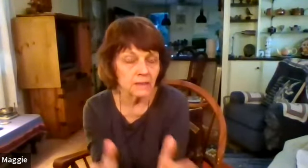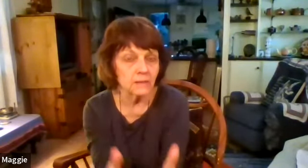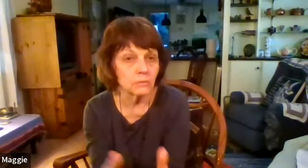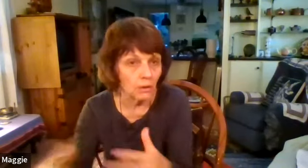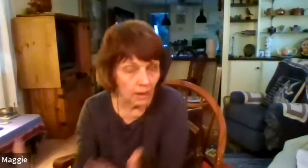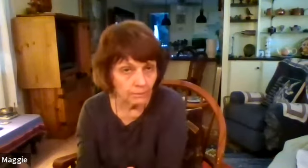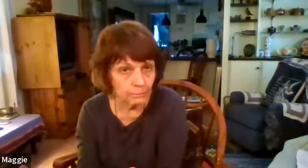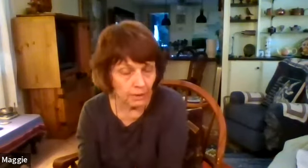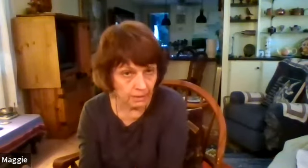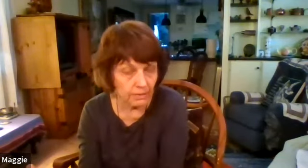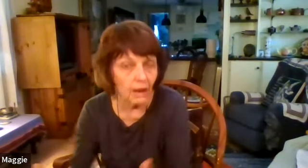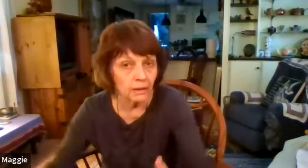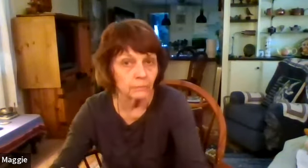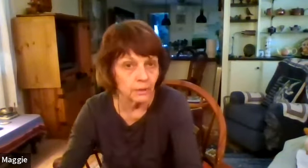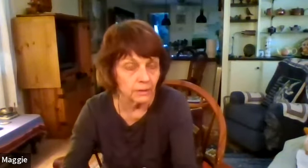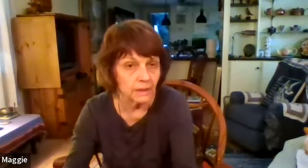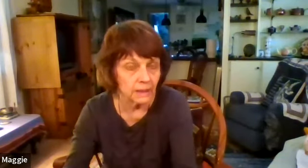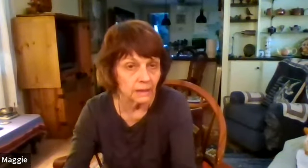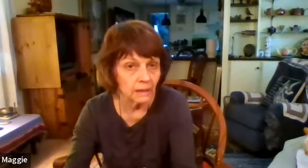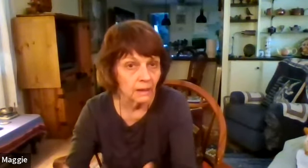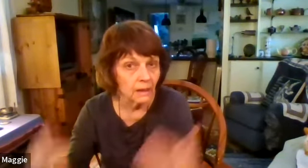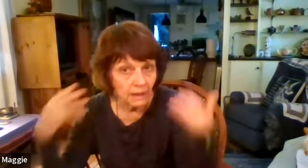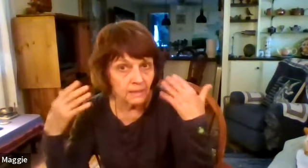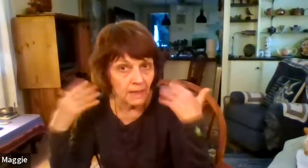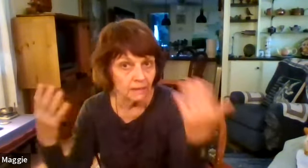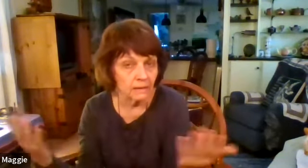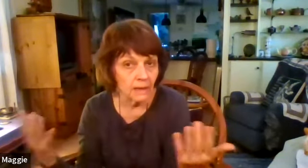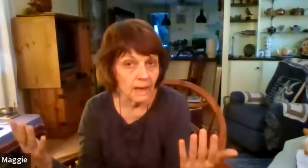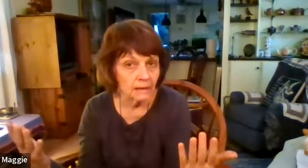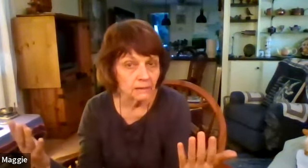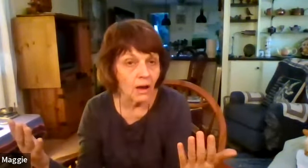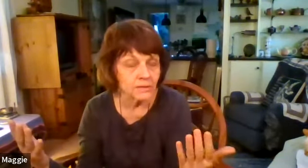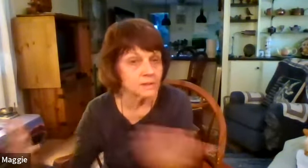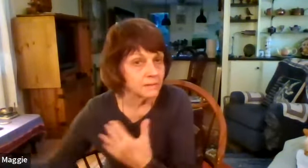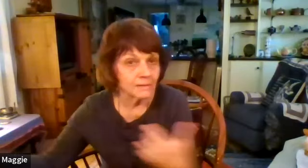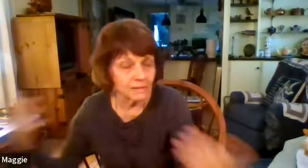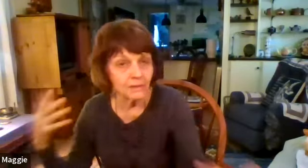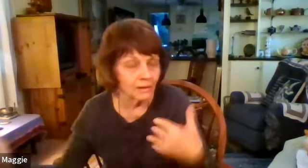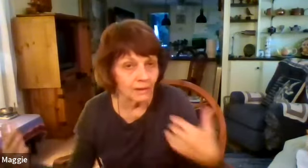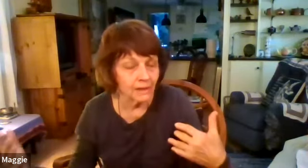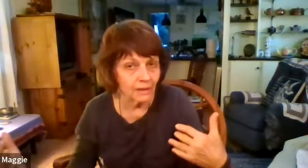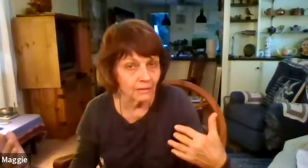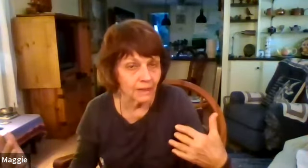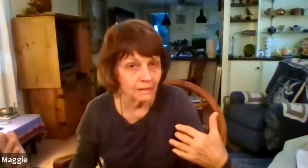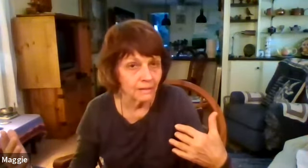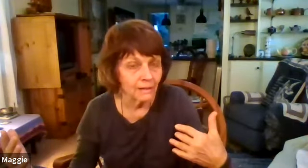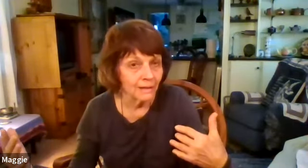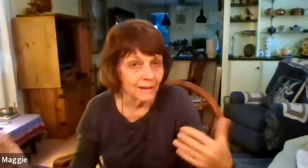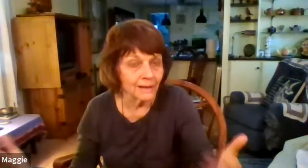didn't grow up with a community and then lost, our hearing,